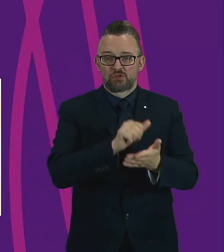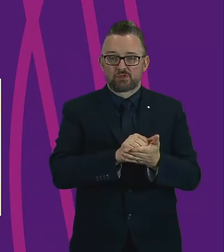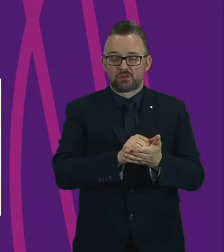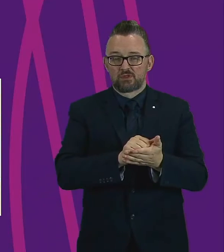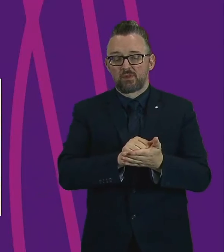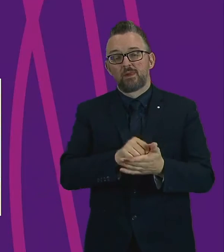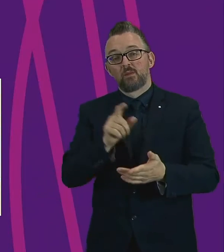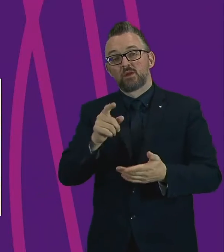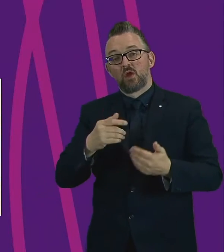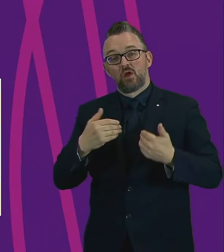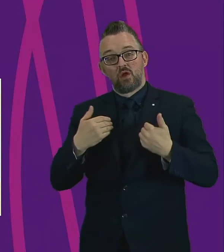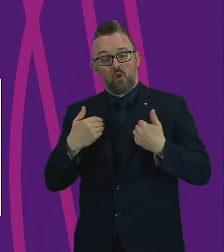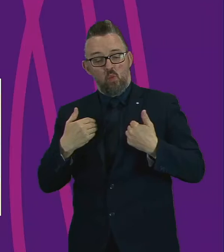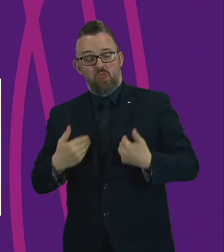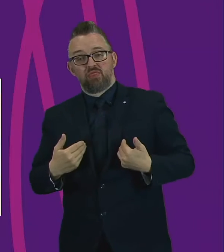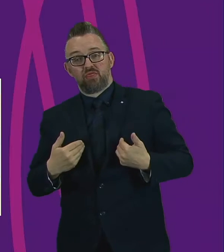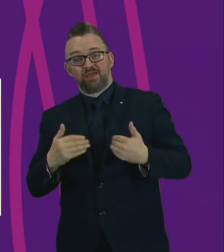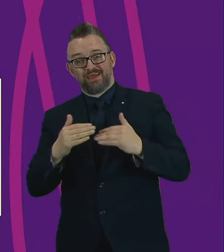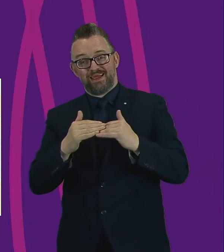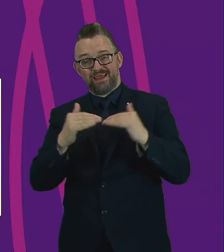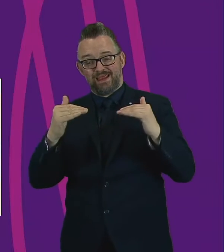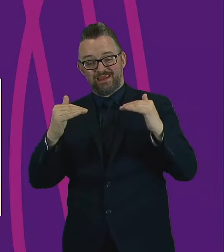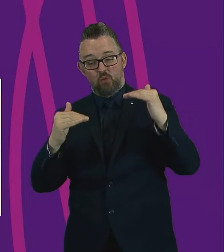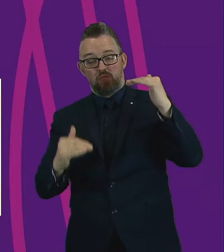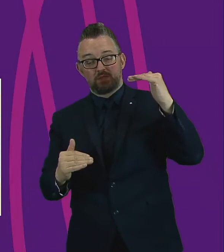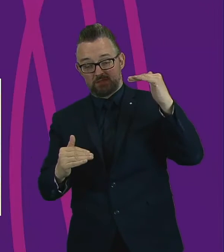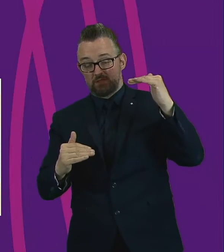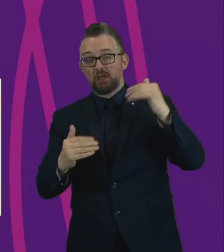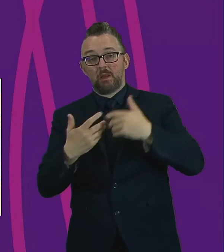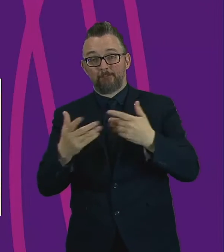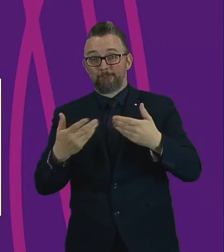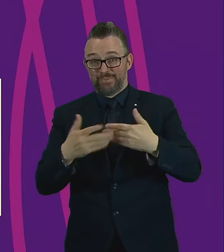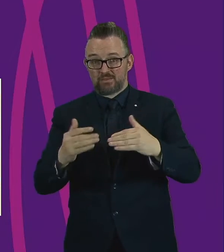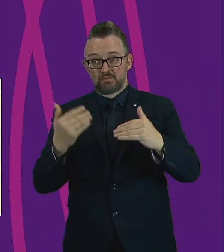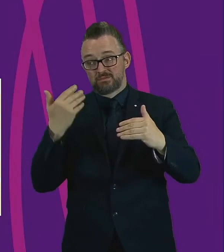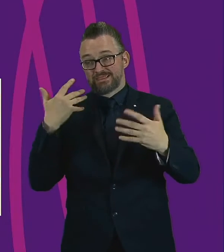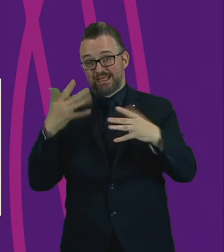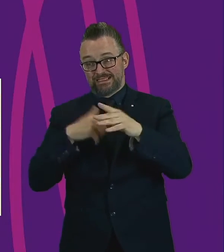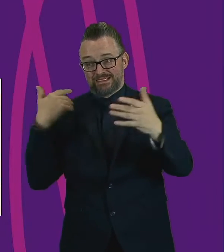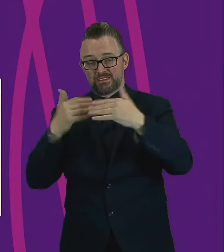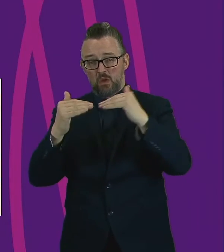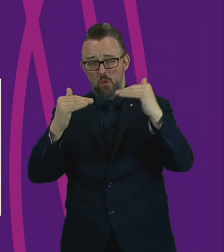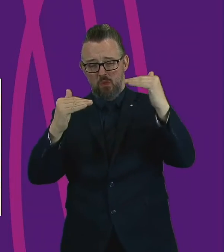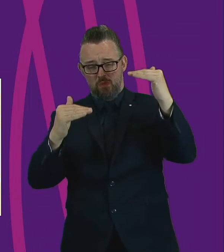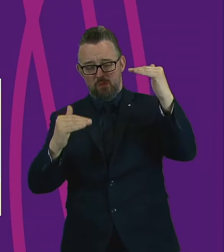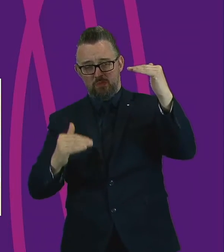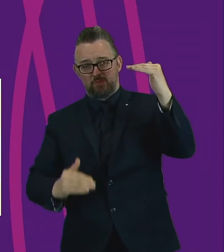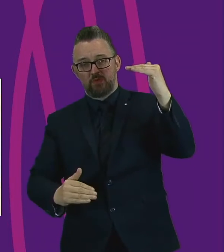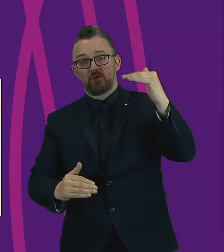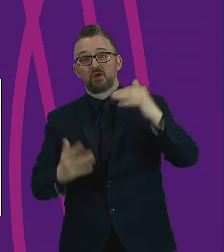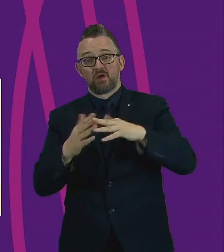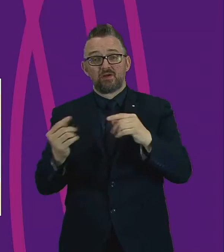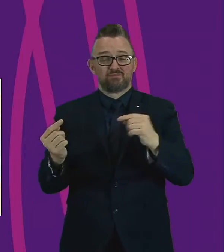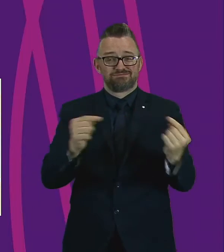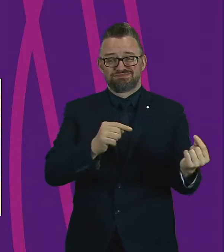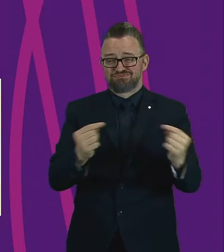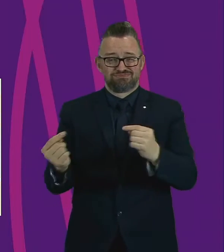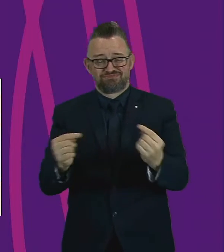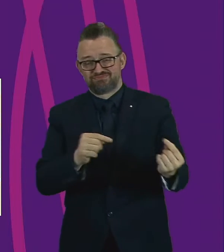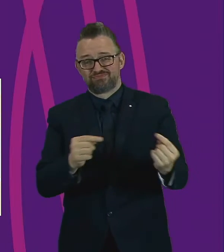However, wealth inequality has grown over the past 10 years. The battle has barely commenced and should certainly not